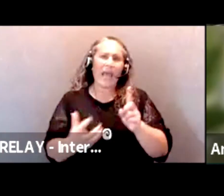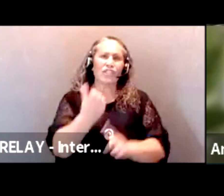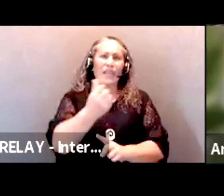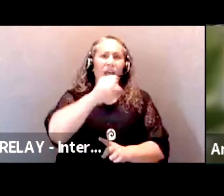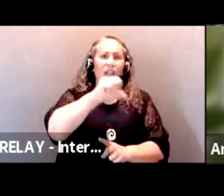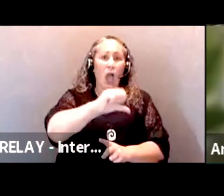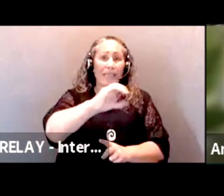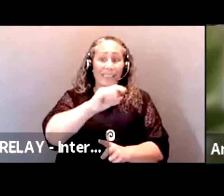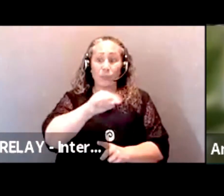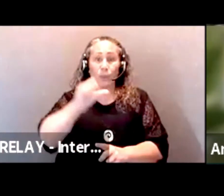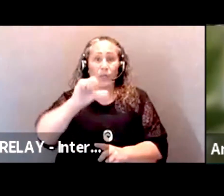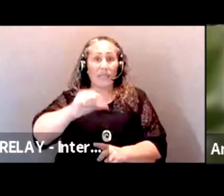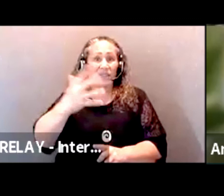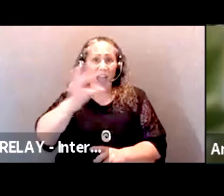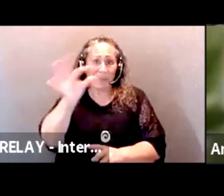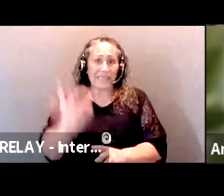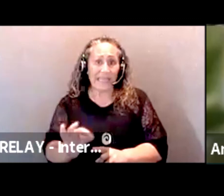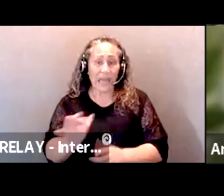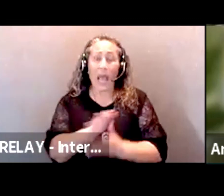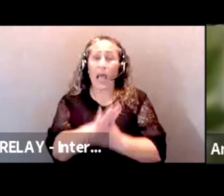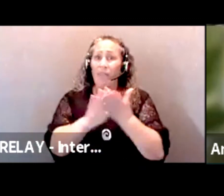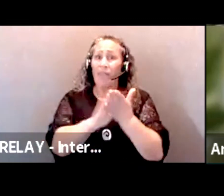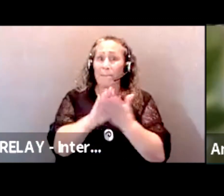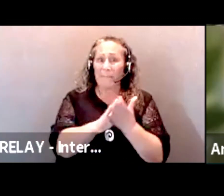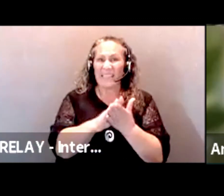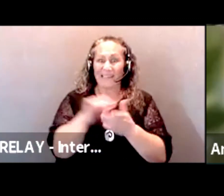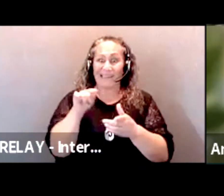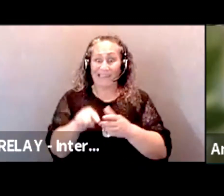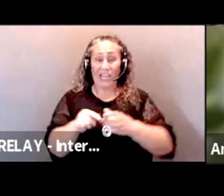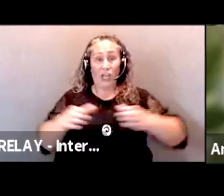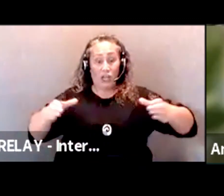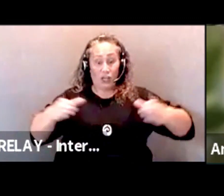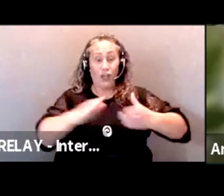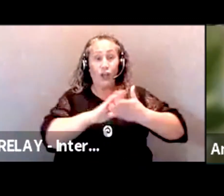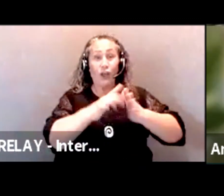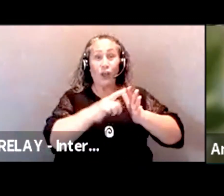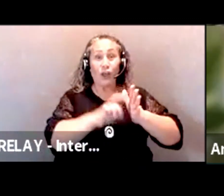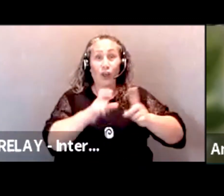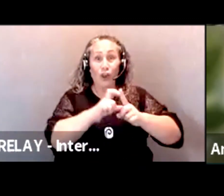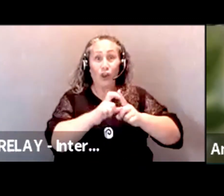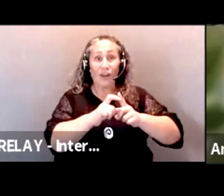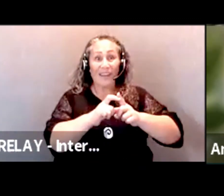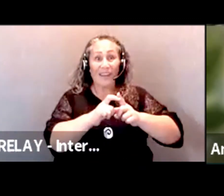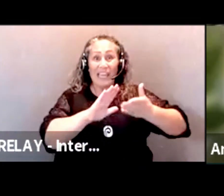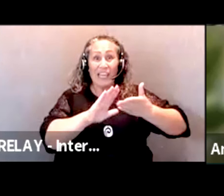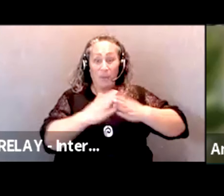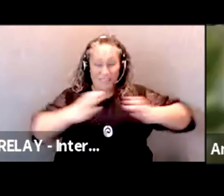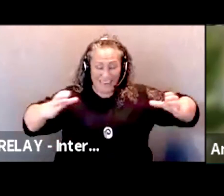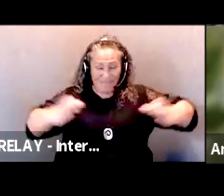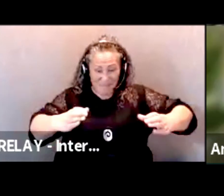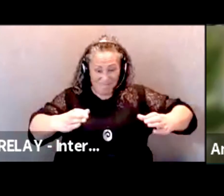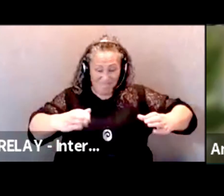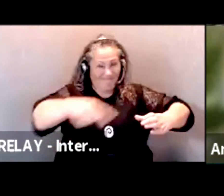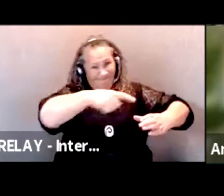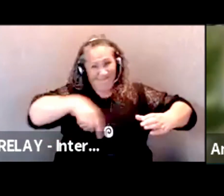95%, where that's where herd immunity may start to kick in, that ability to protect